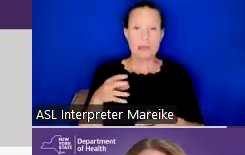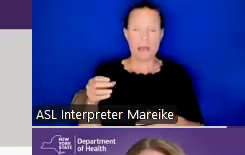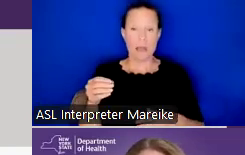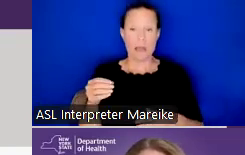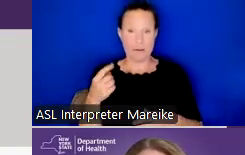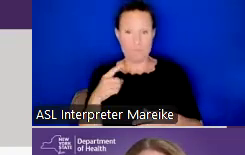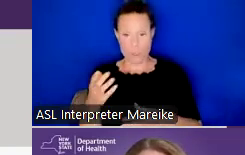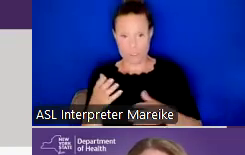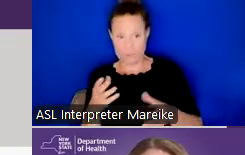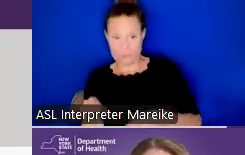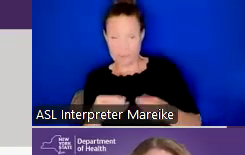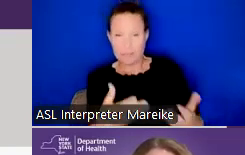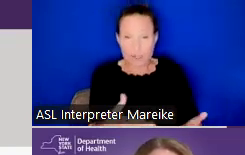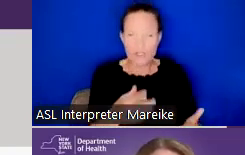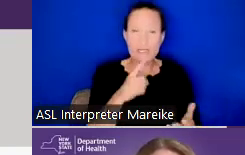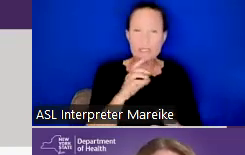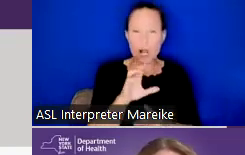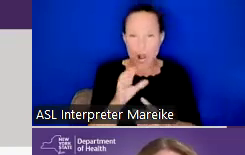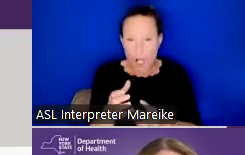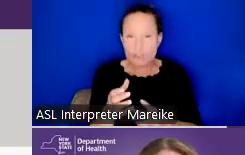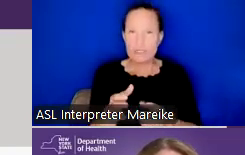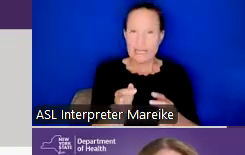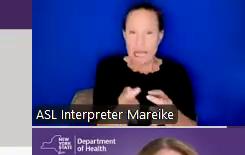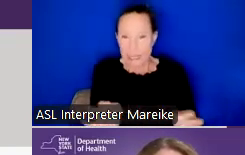in cultural and linguistic competent ways.